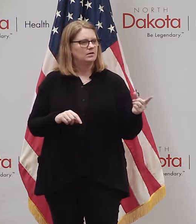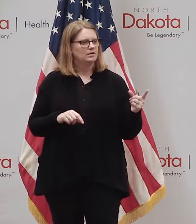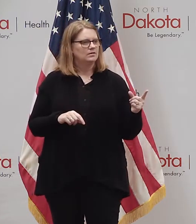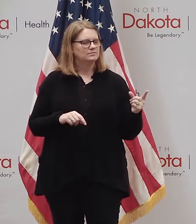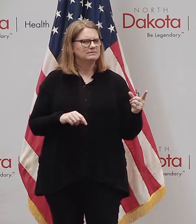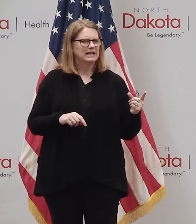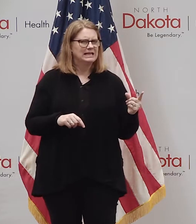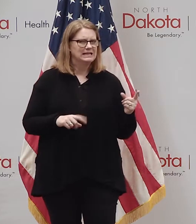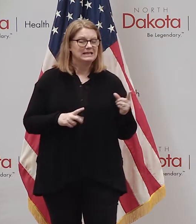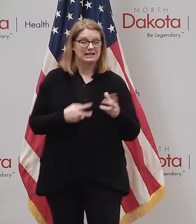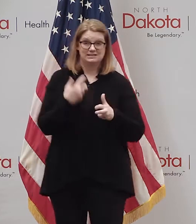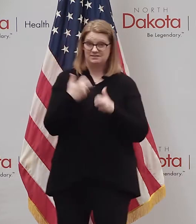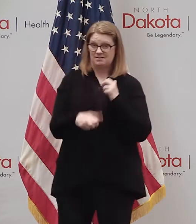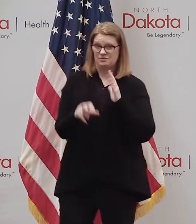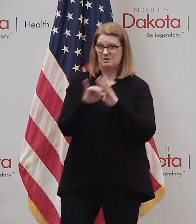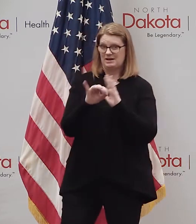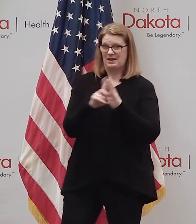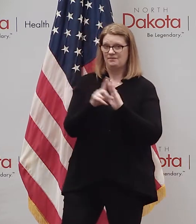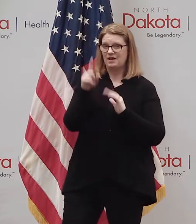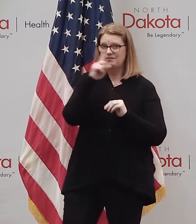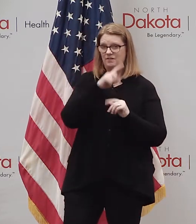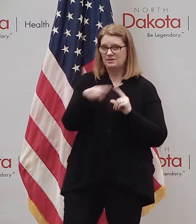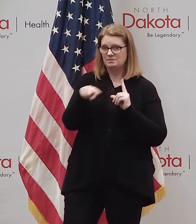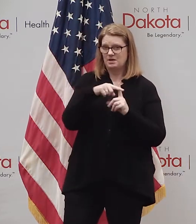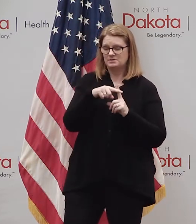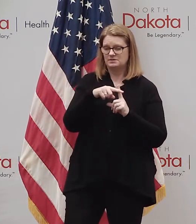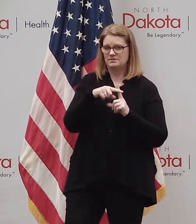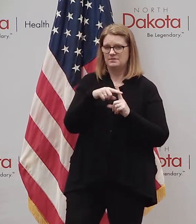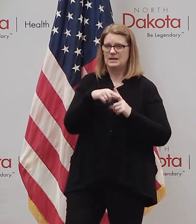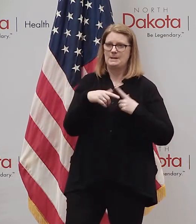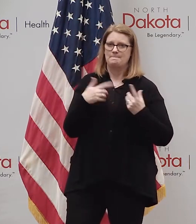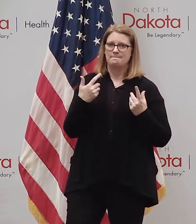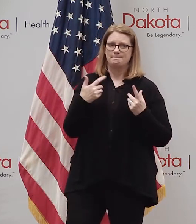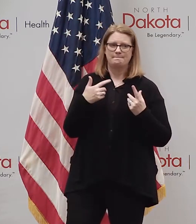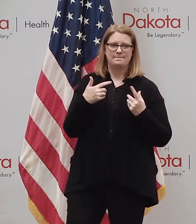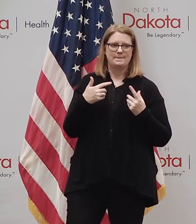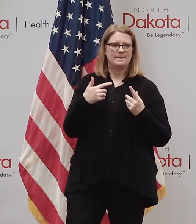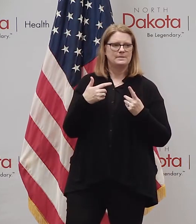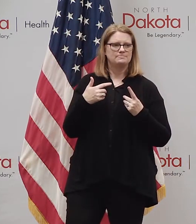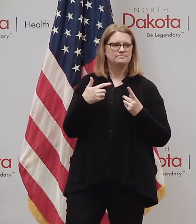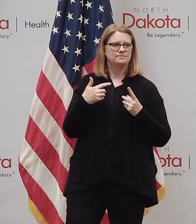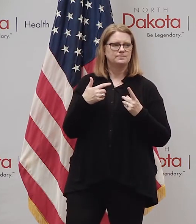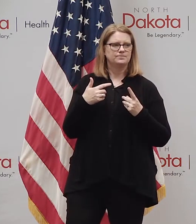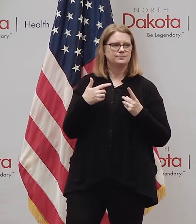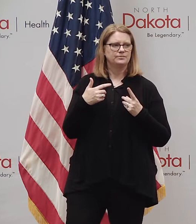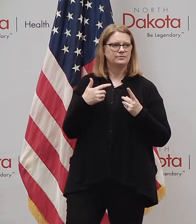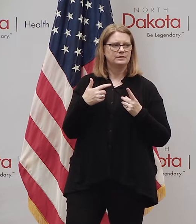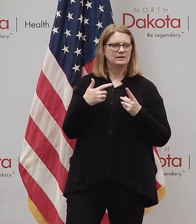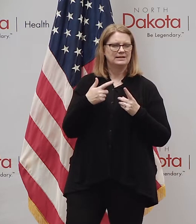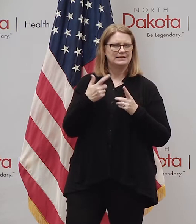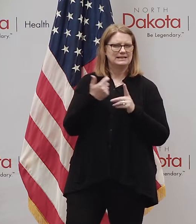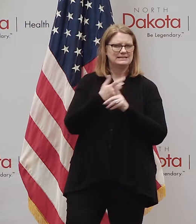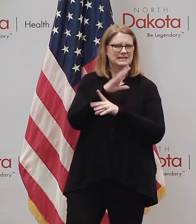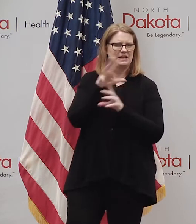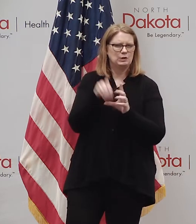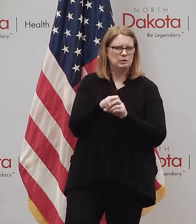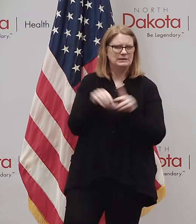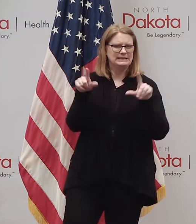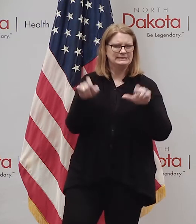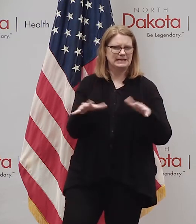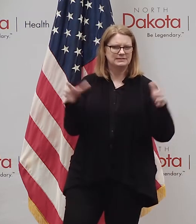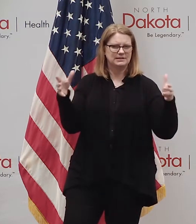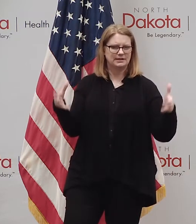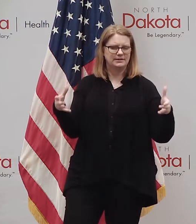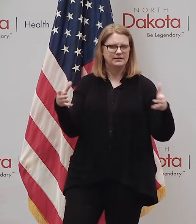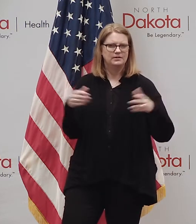It's really hard to identify a false positive. It's inherently built into testing. So there's